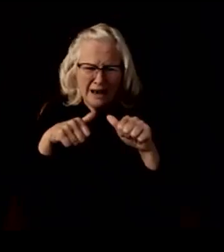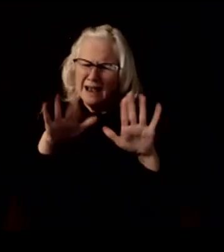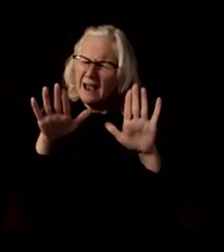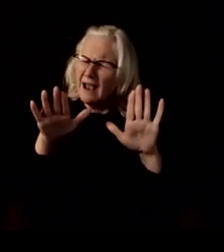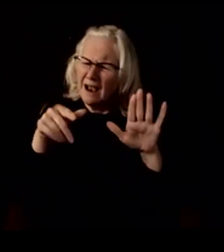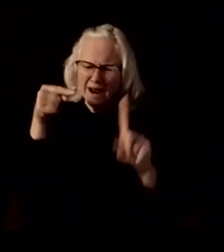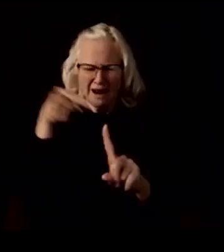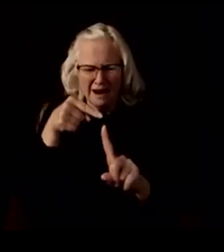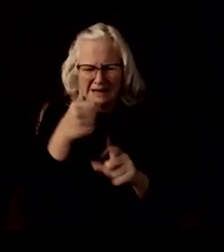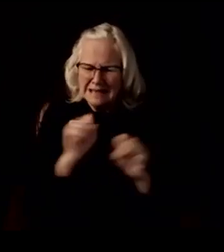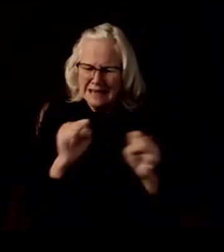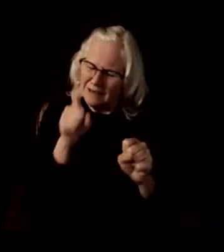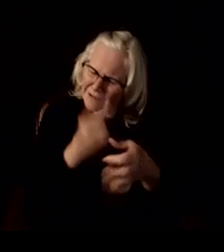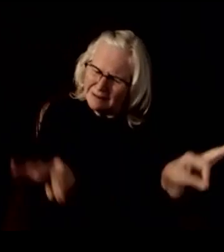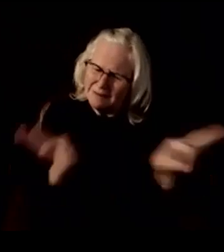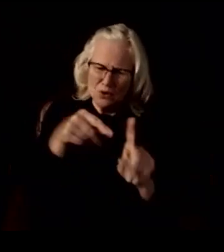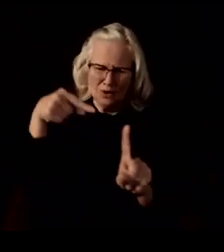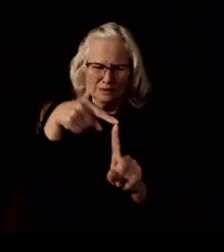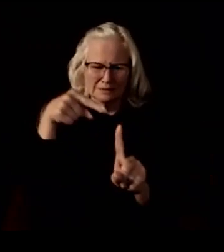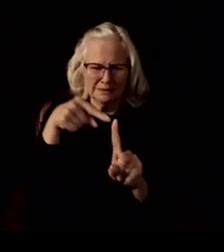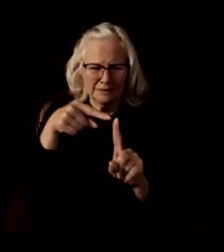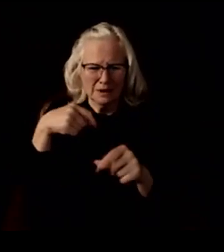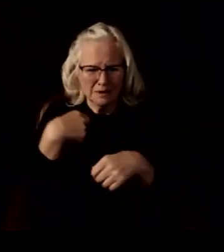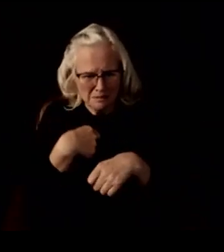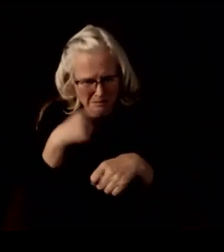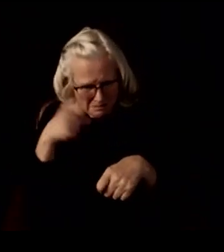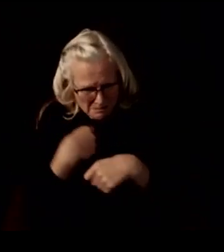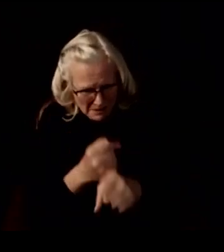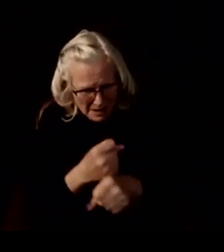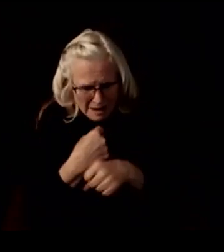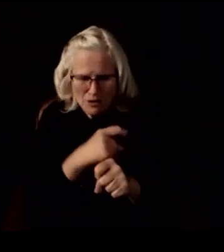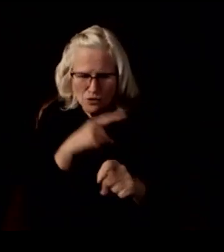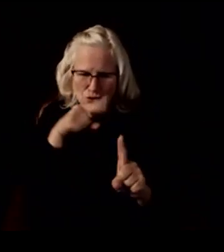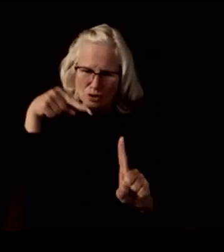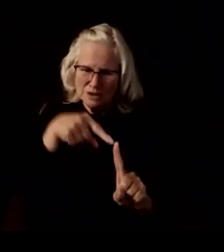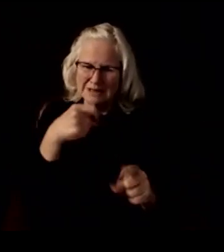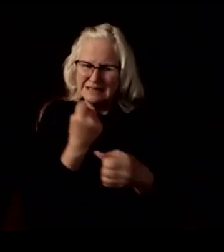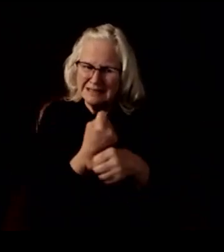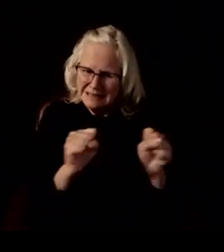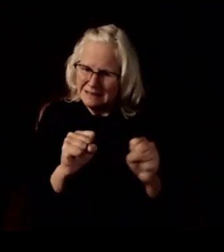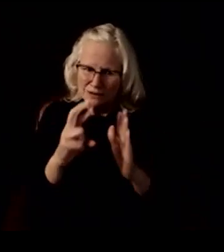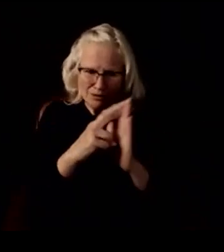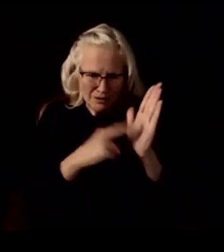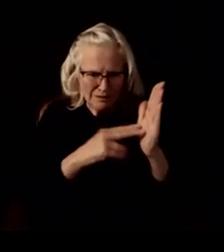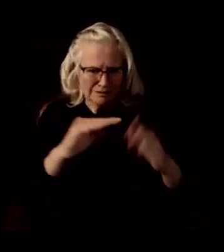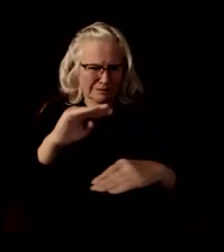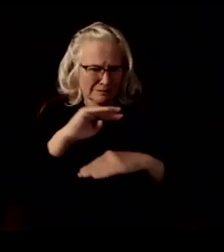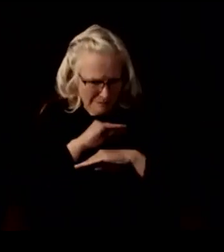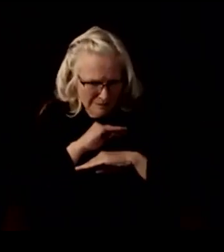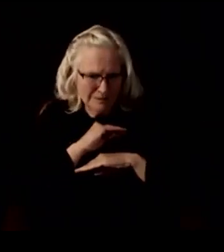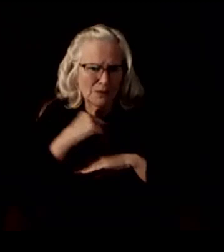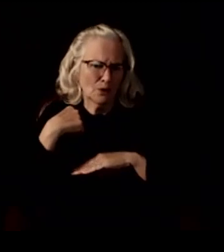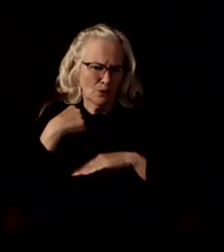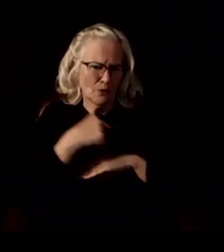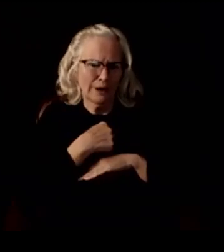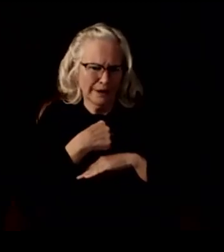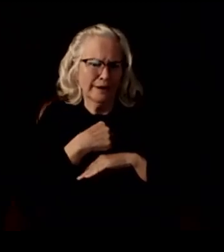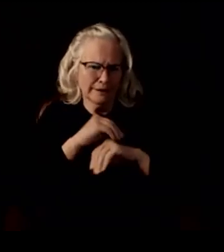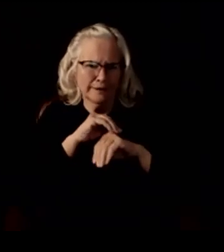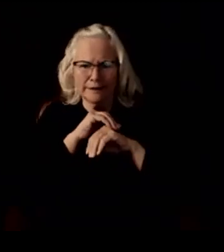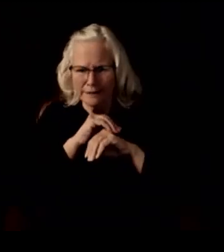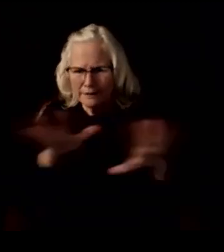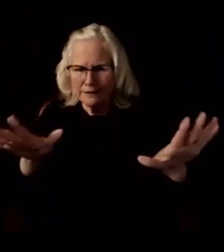manufacturing a vaccine until all the safety protocols have been met, because it's too much of a financial risk. And in the case of COVID